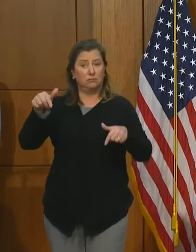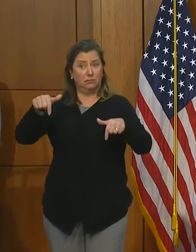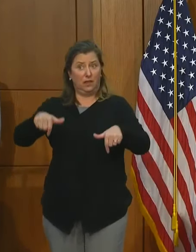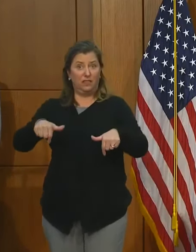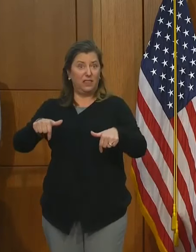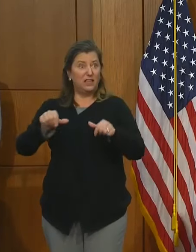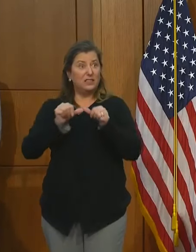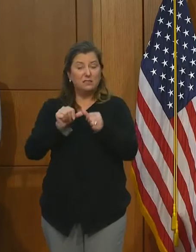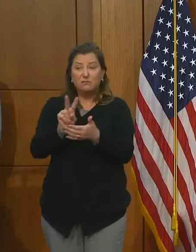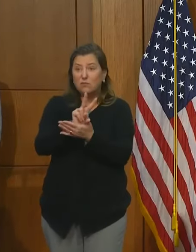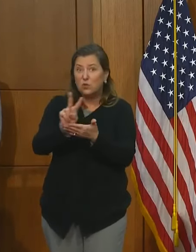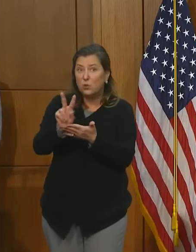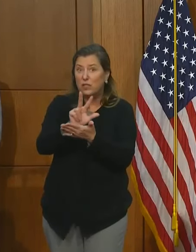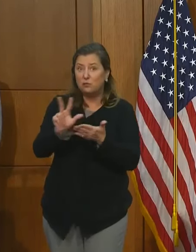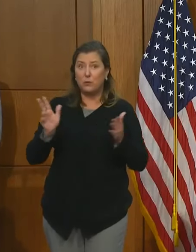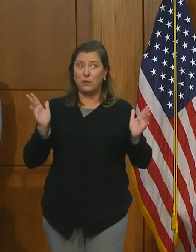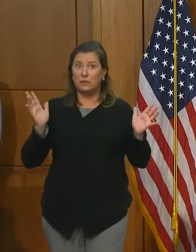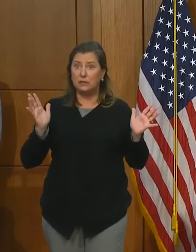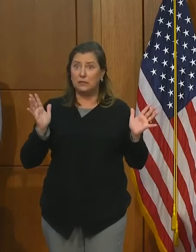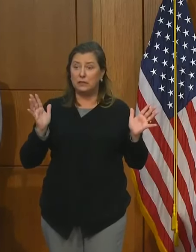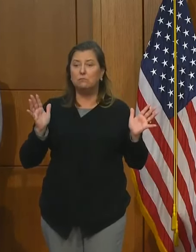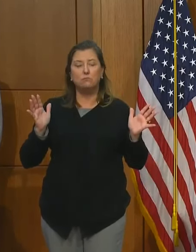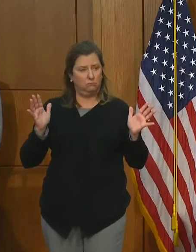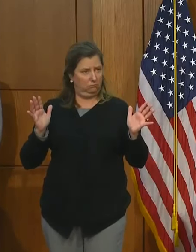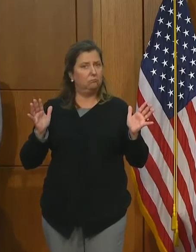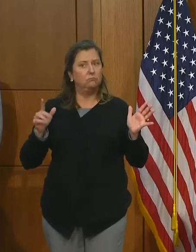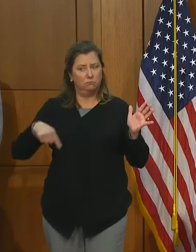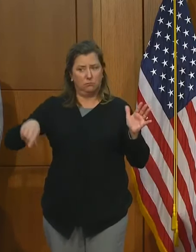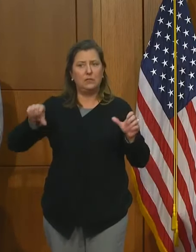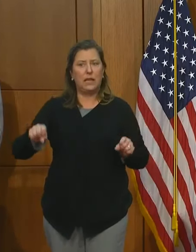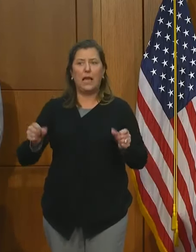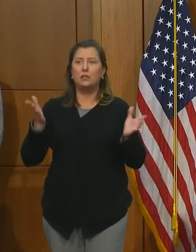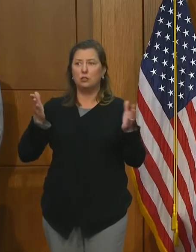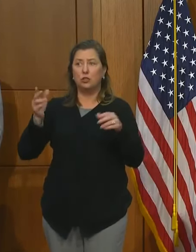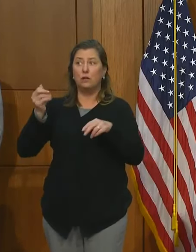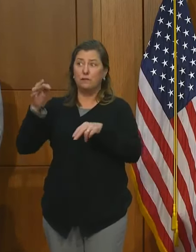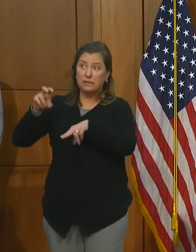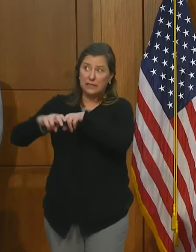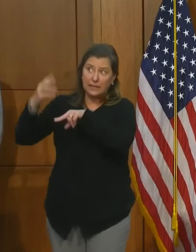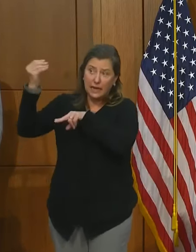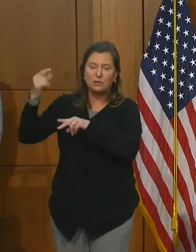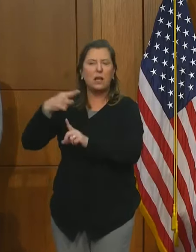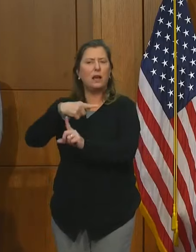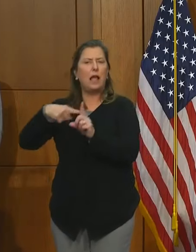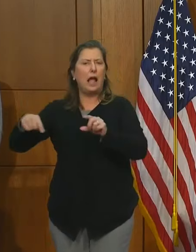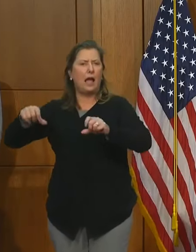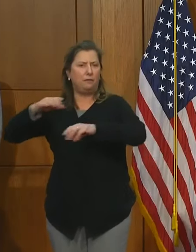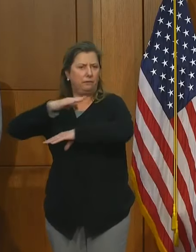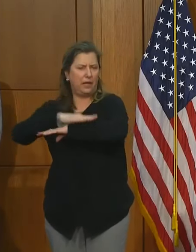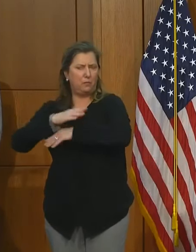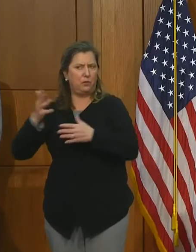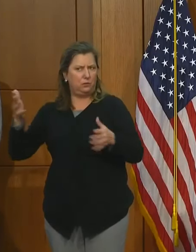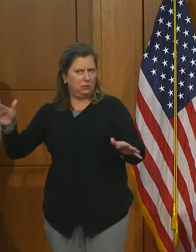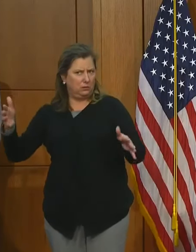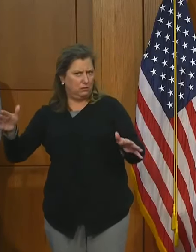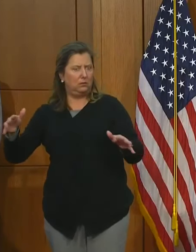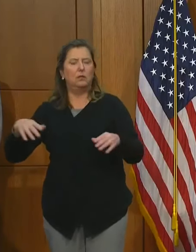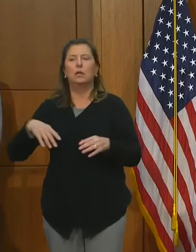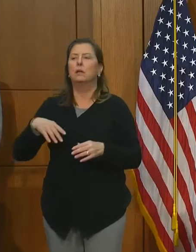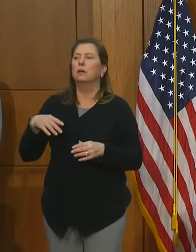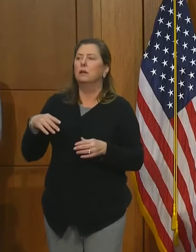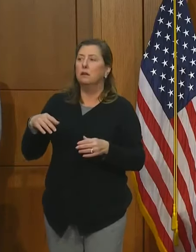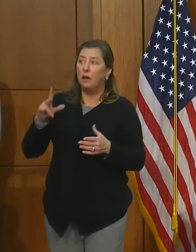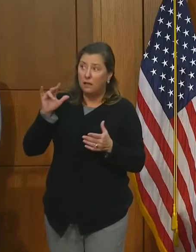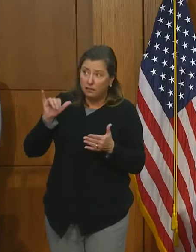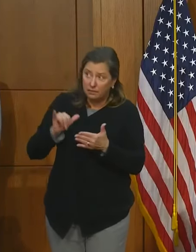for 2 to 3 weeks. They are allowed to serve outdoors at 50% capacity. I think it will allow